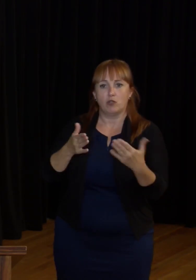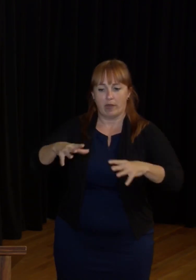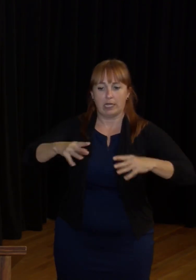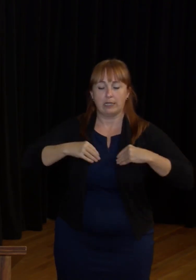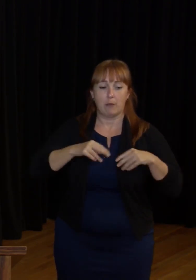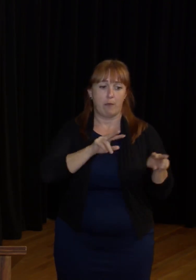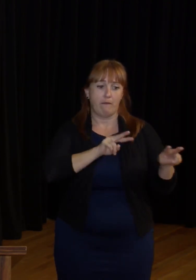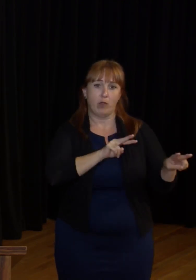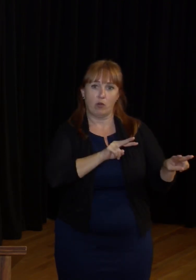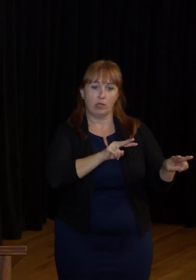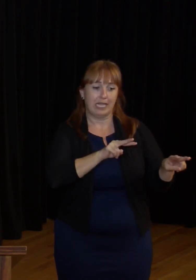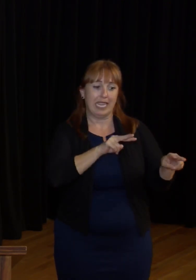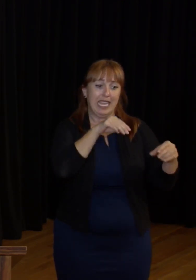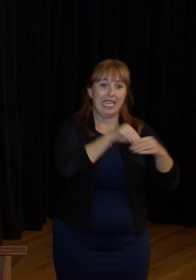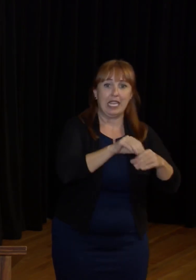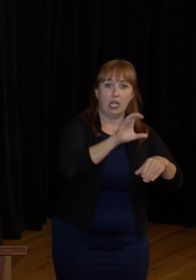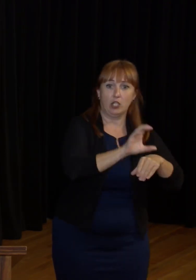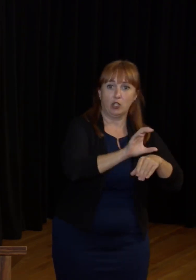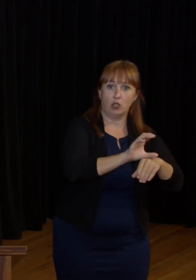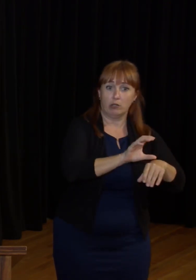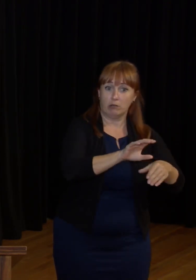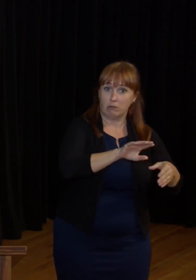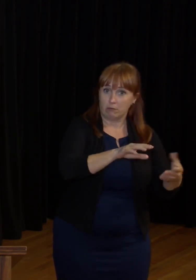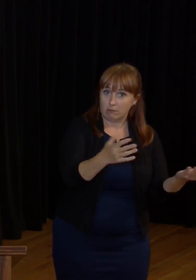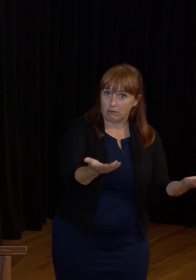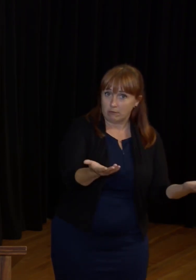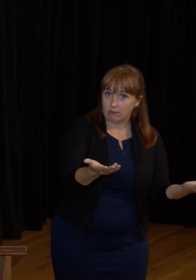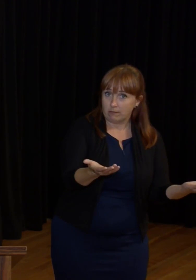but funerals in churches, are those exempt?